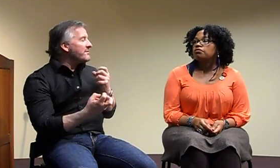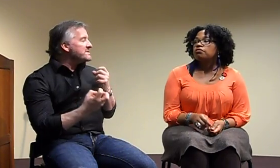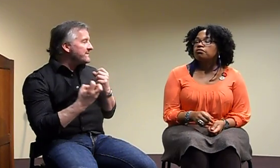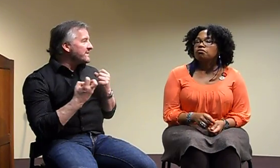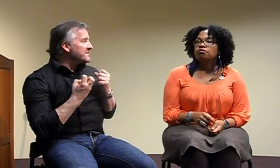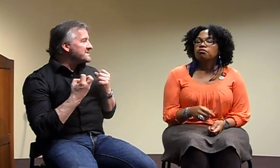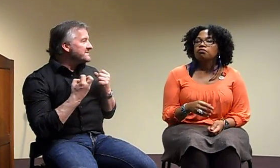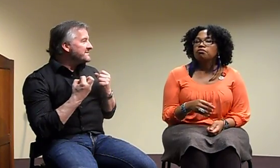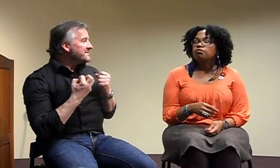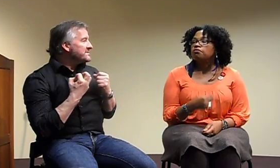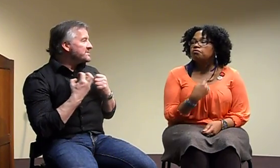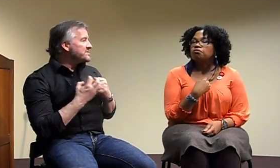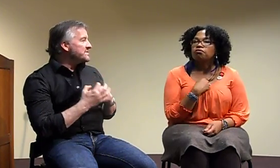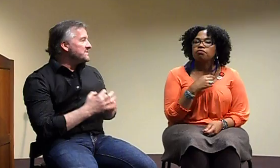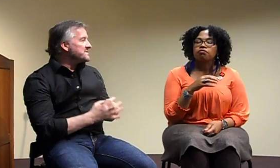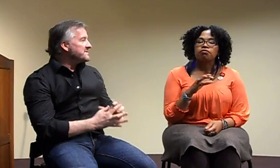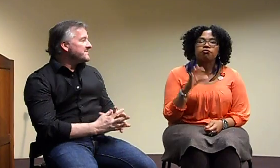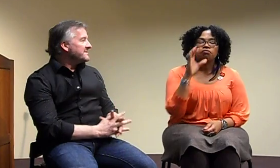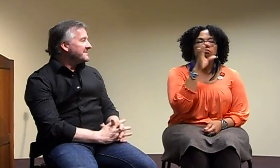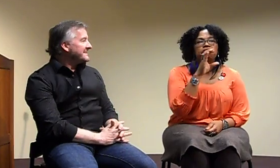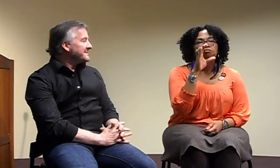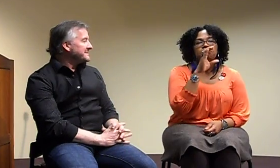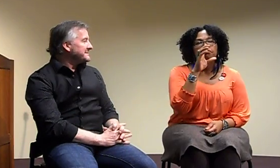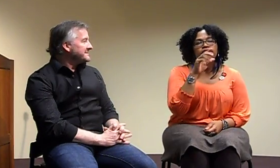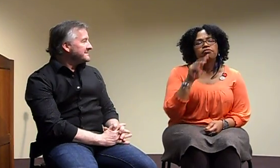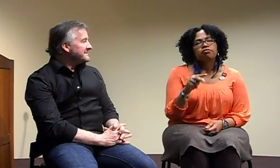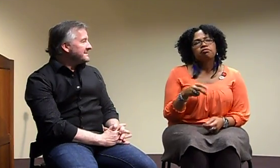very difficult to choose